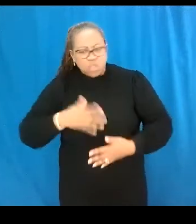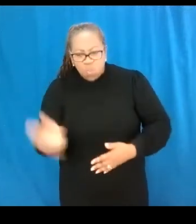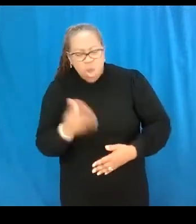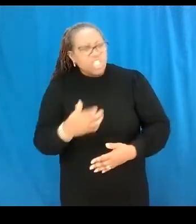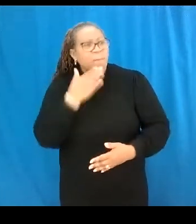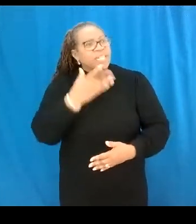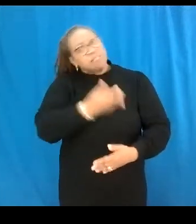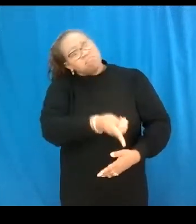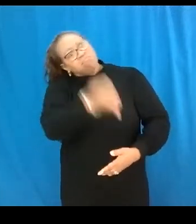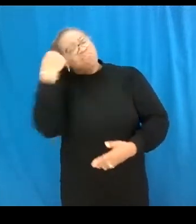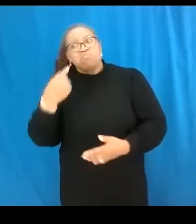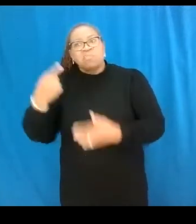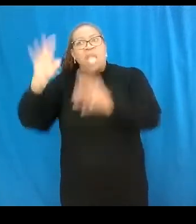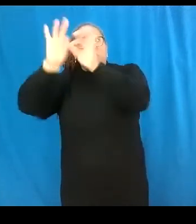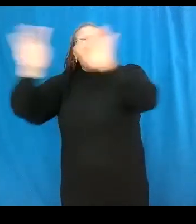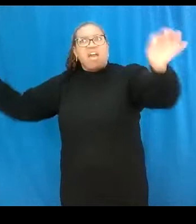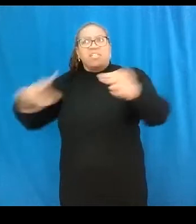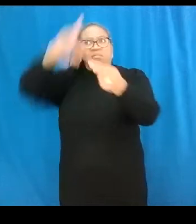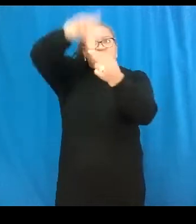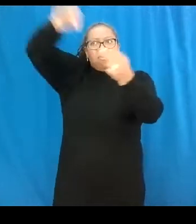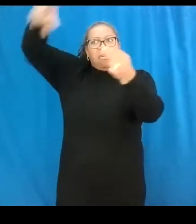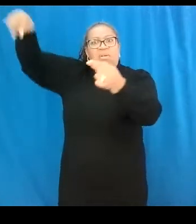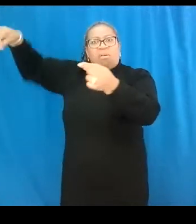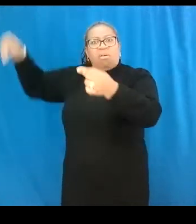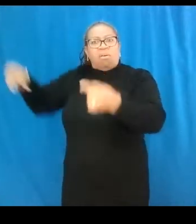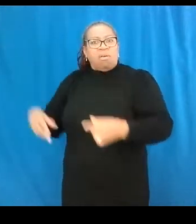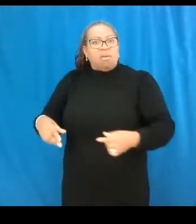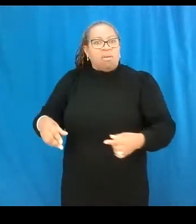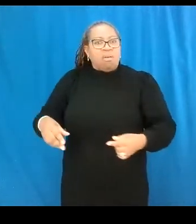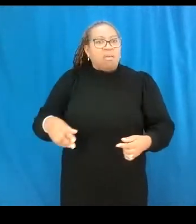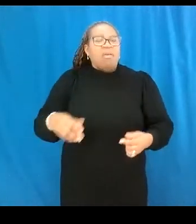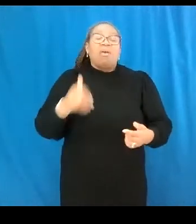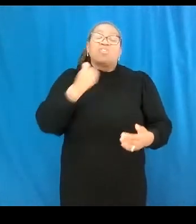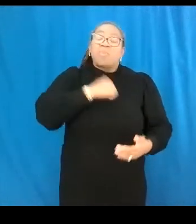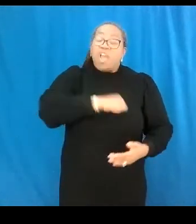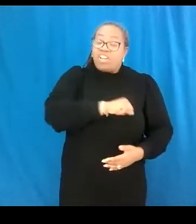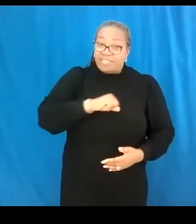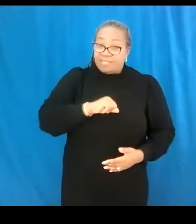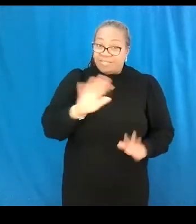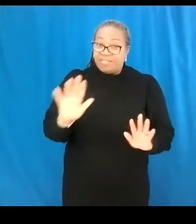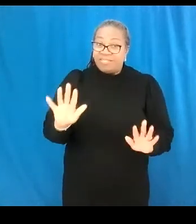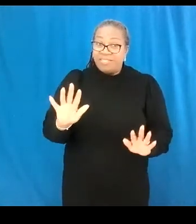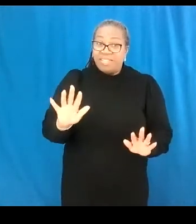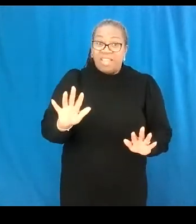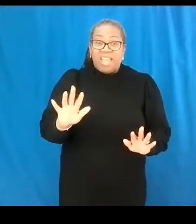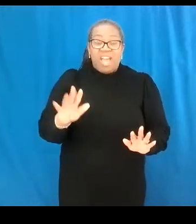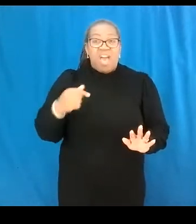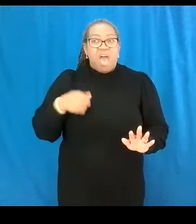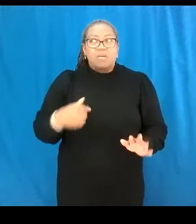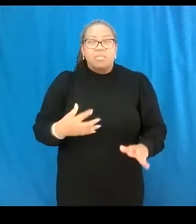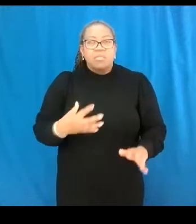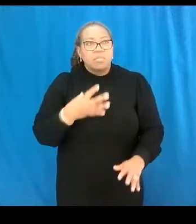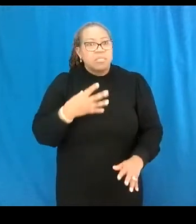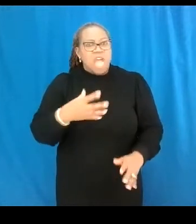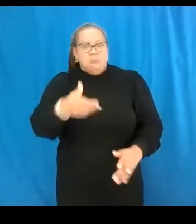them outside on the line. And if I'm being honest, I literally used to boost the volume